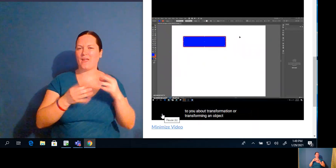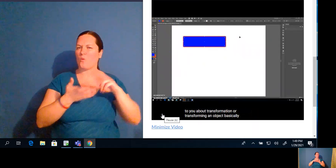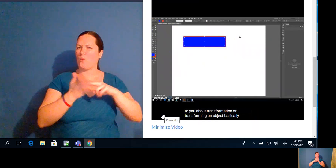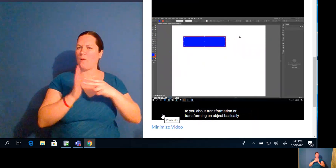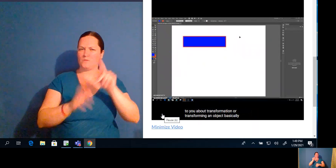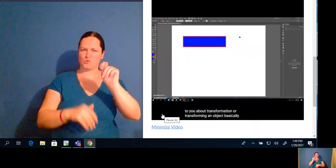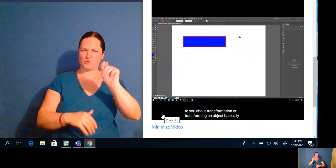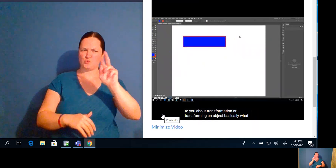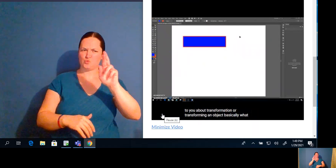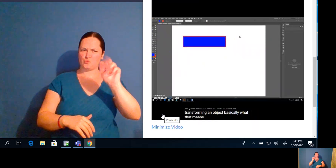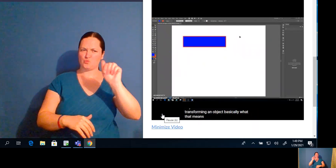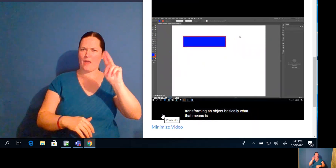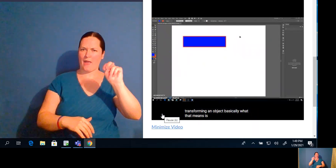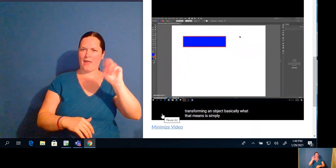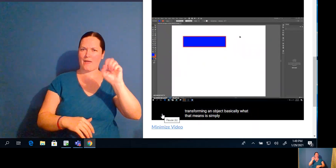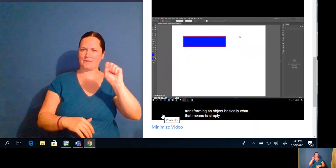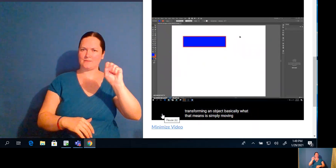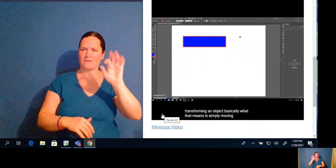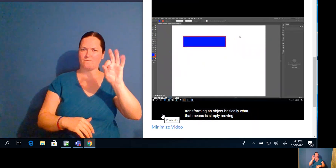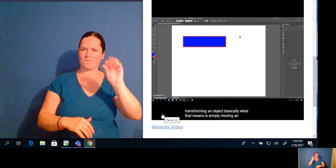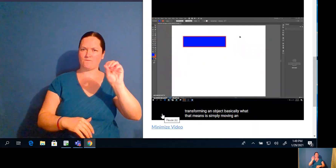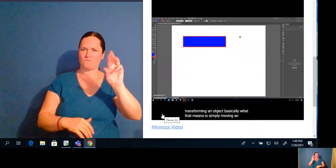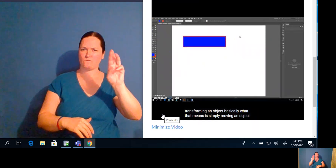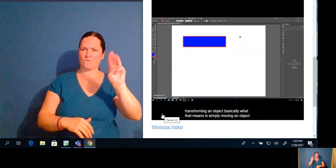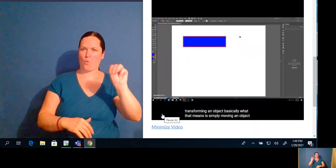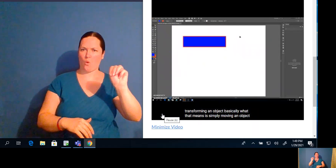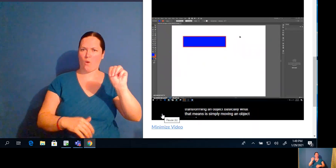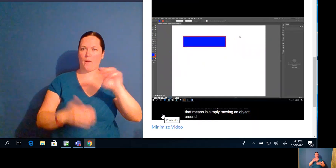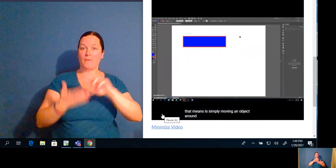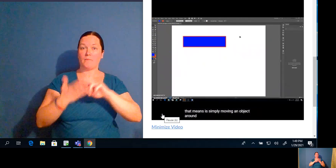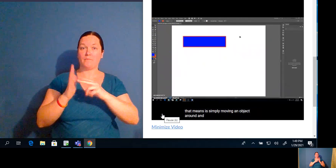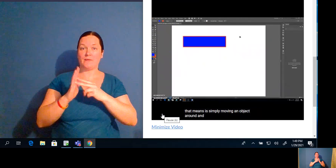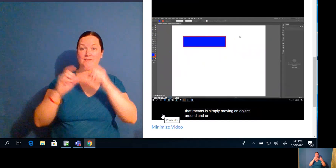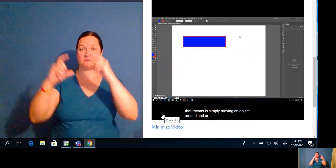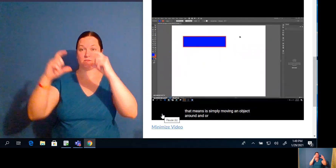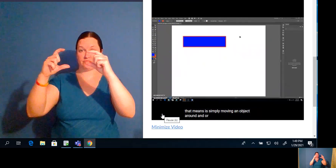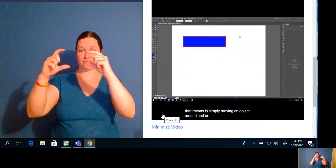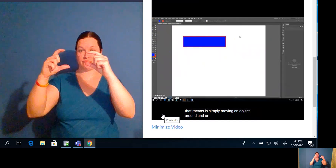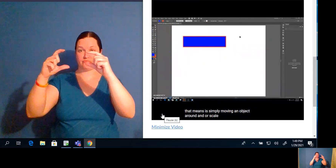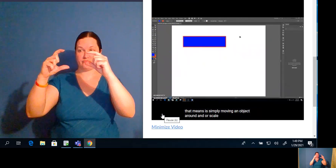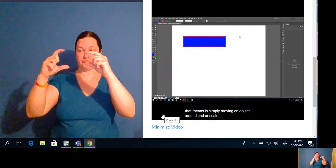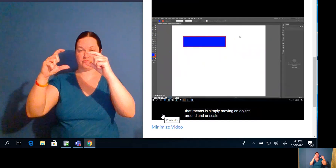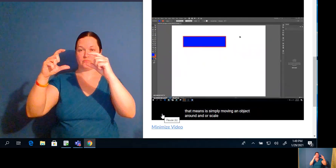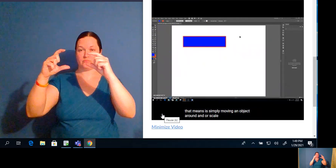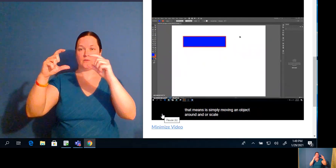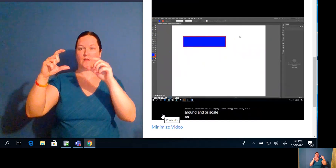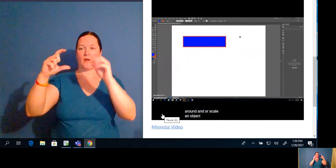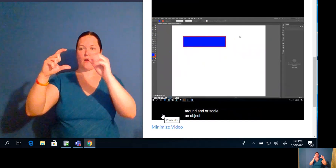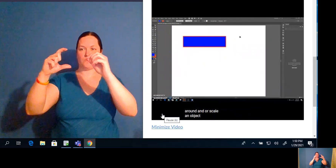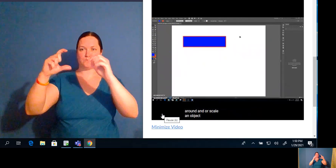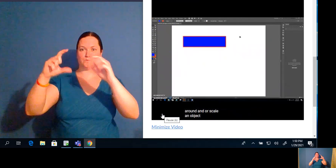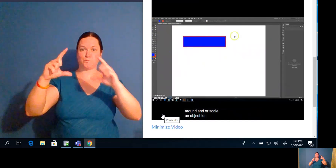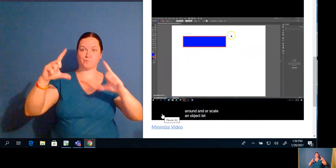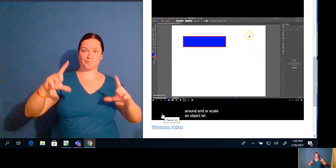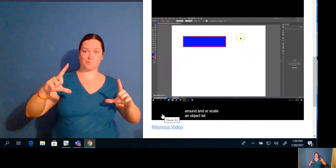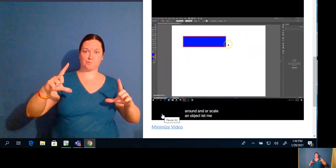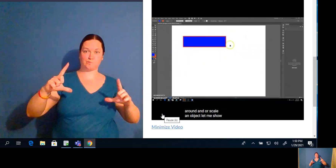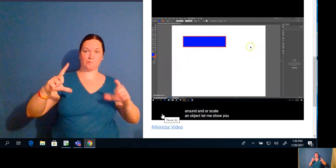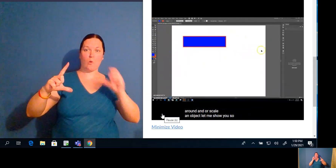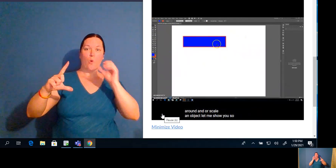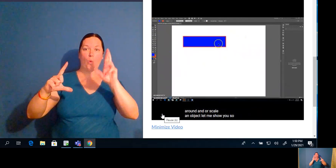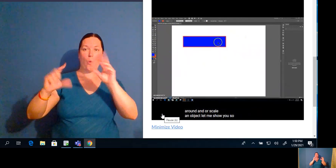transforming an object. Basically what that means is simply moving an object around and or scaling an